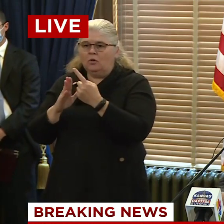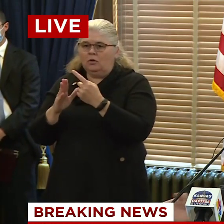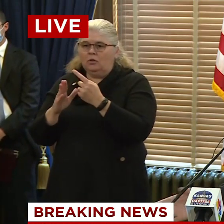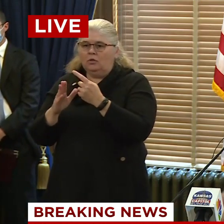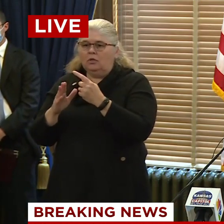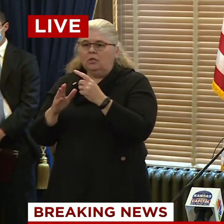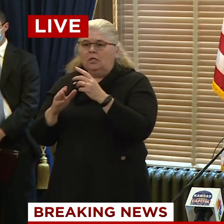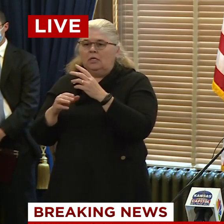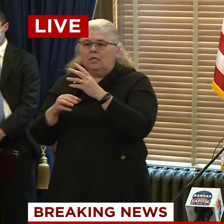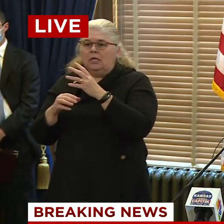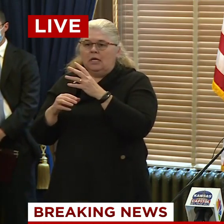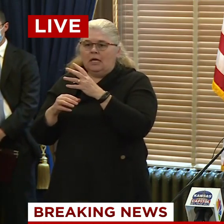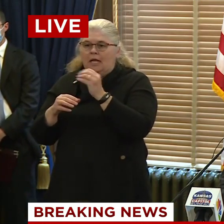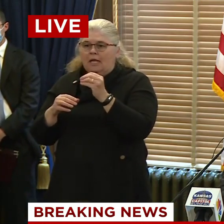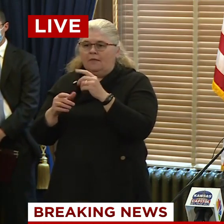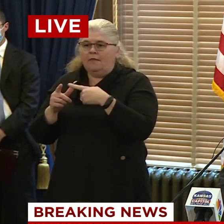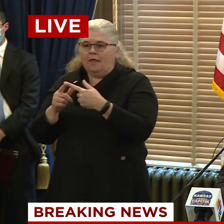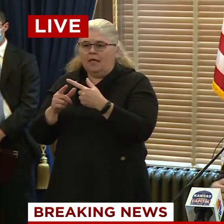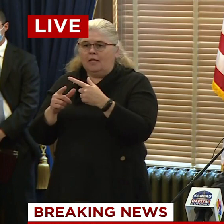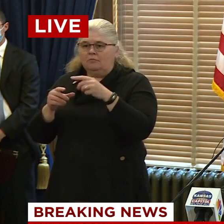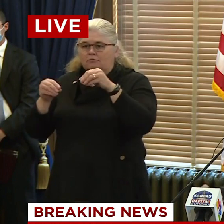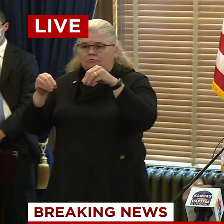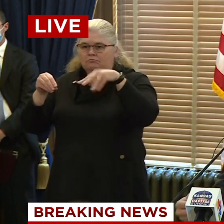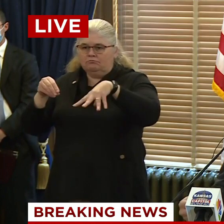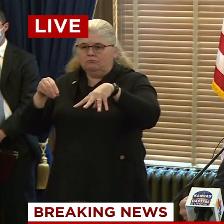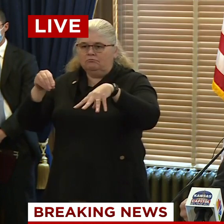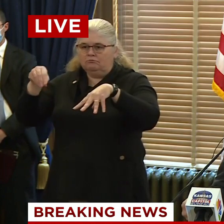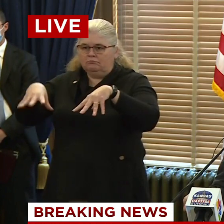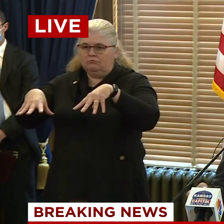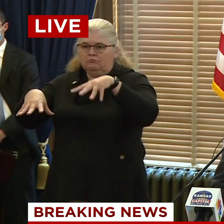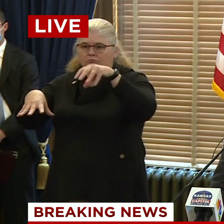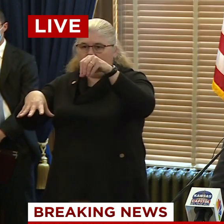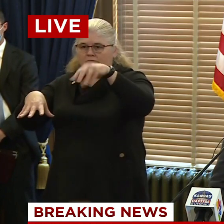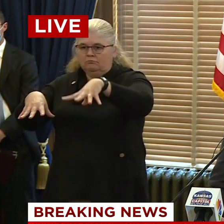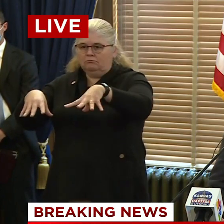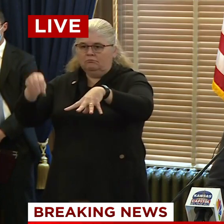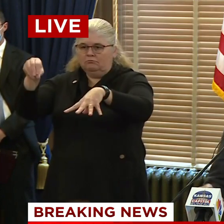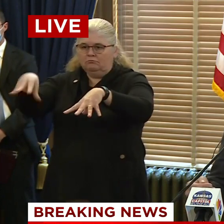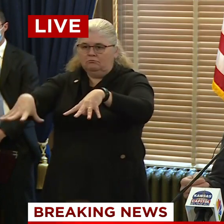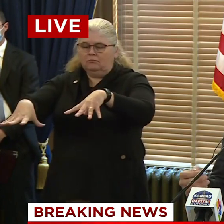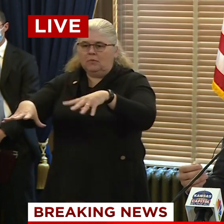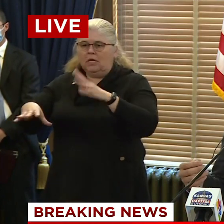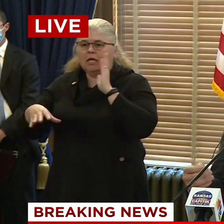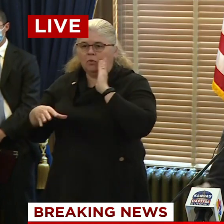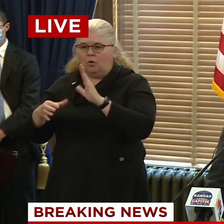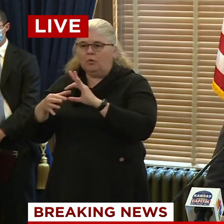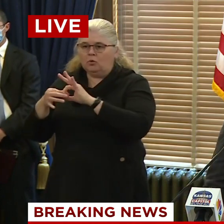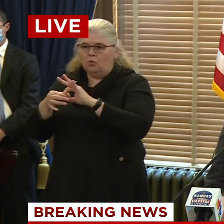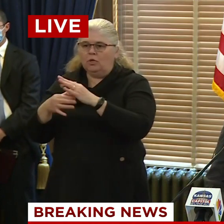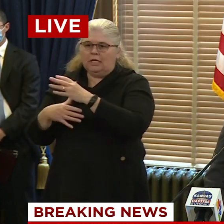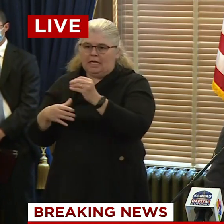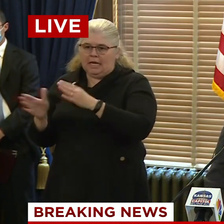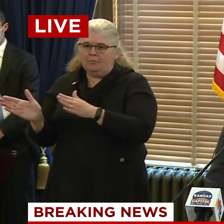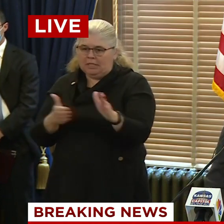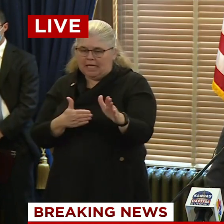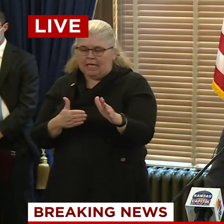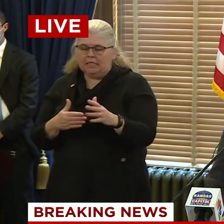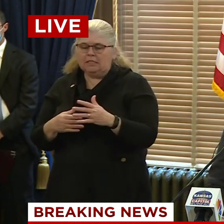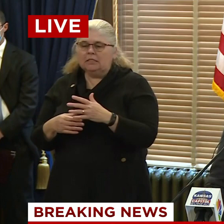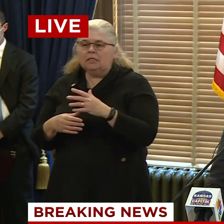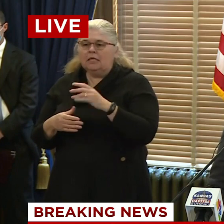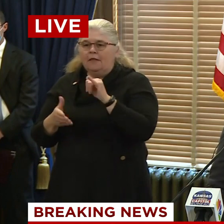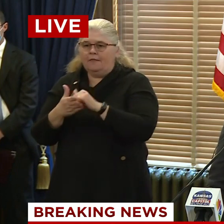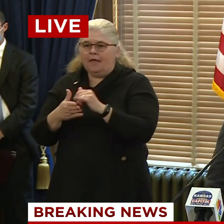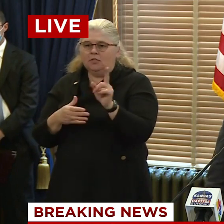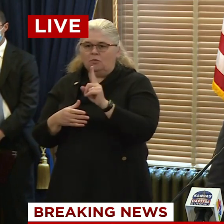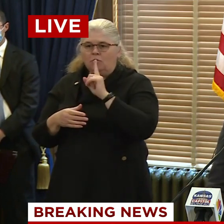then power would come back on. So that's always the goal, is for that to be coordinated and plant. So that is